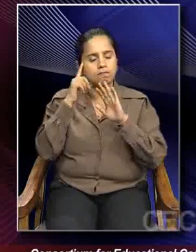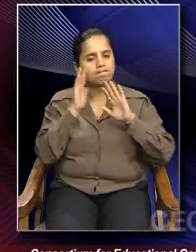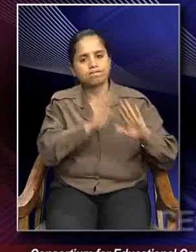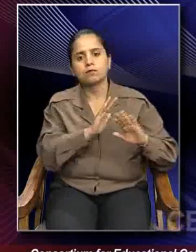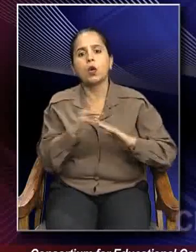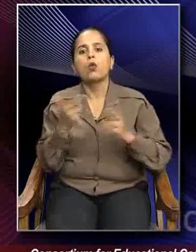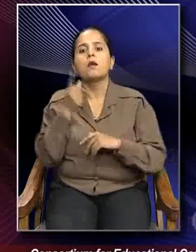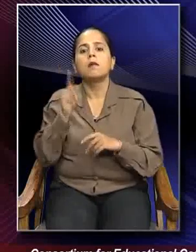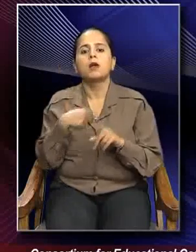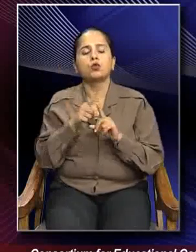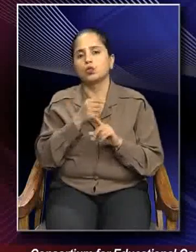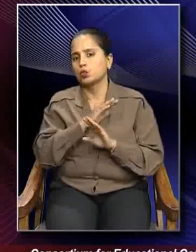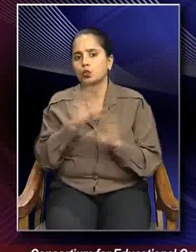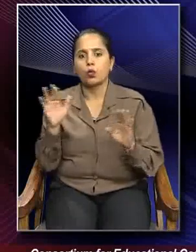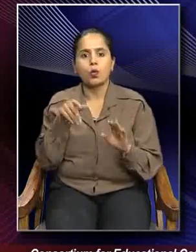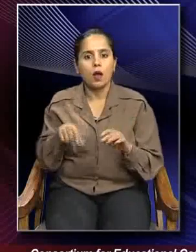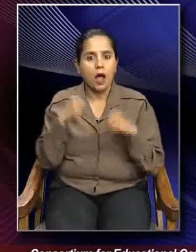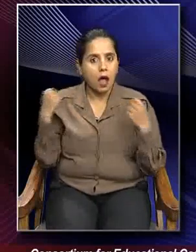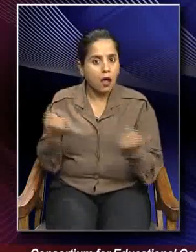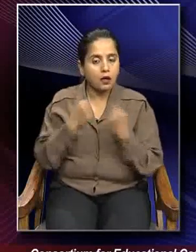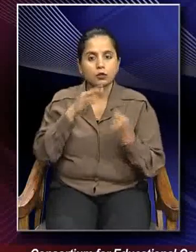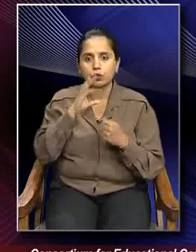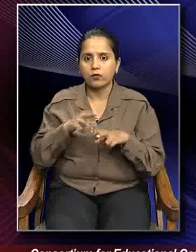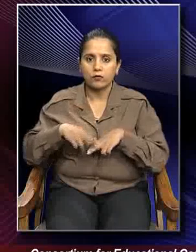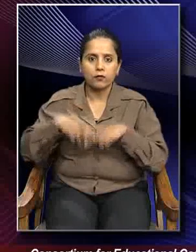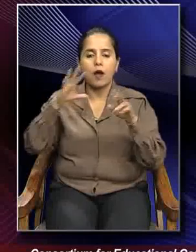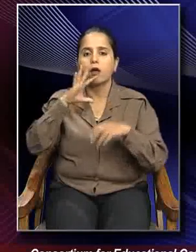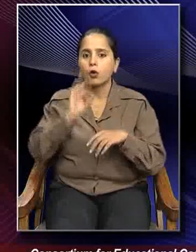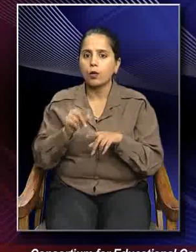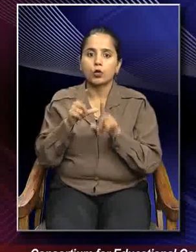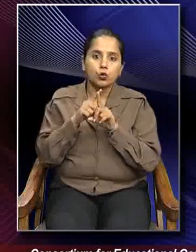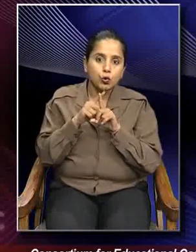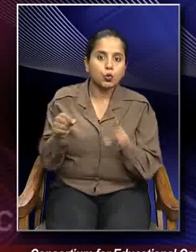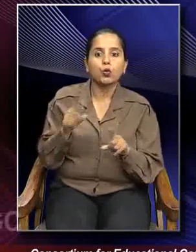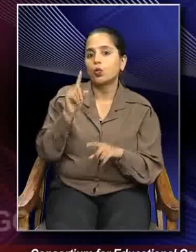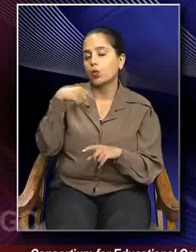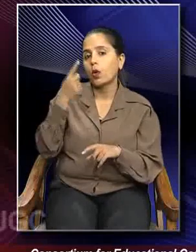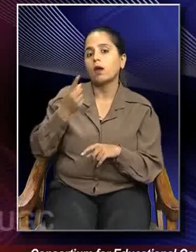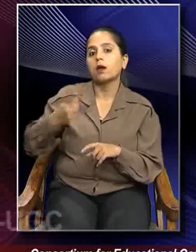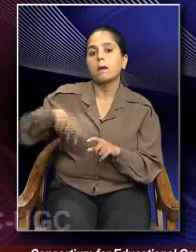doing. And action becomes the final import of those